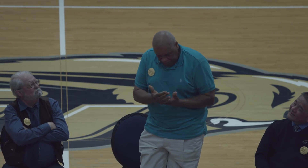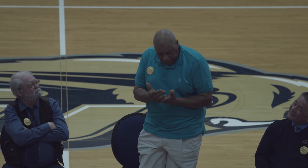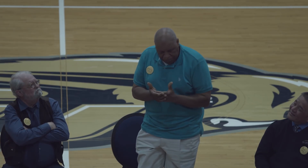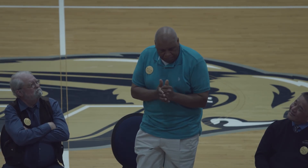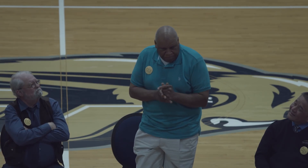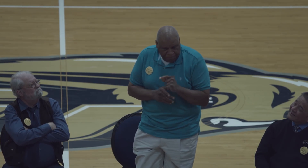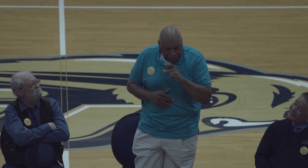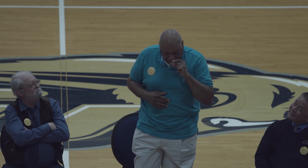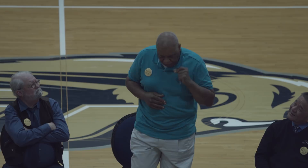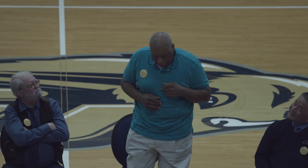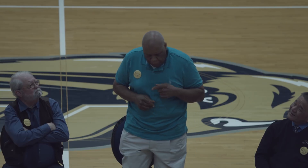came to campus.